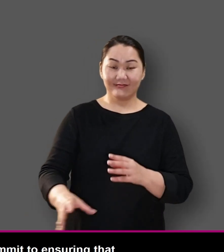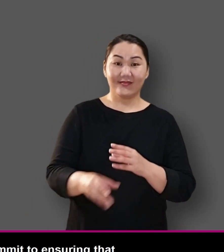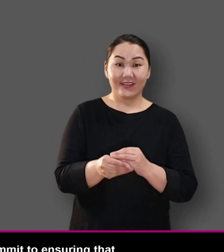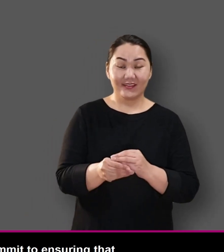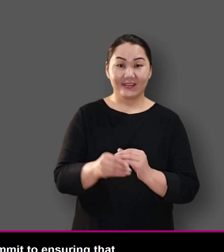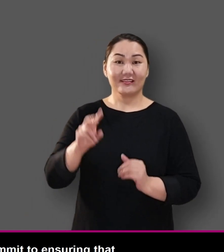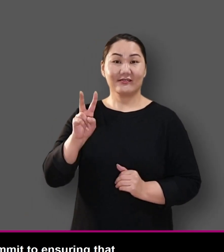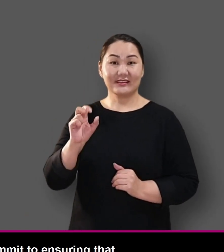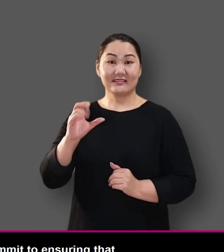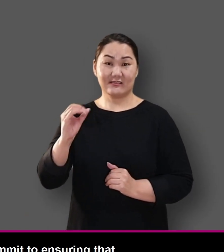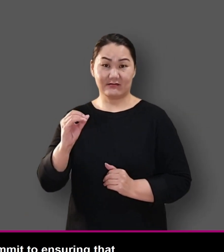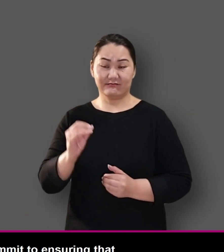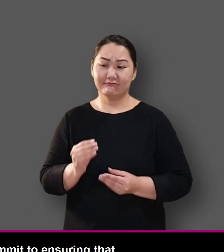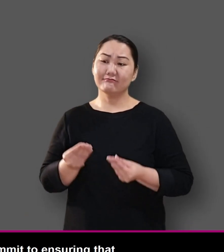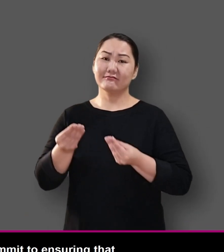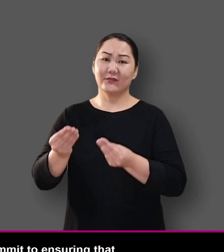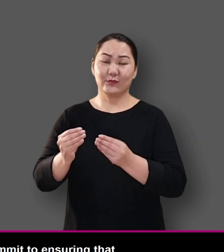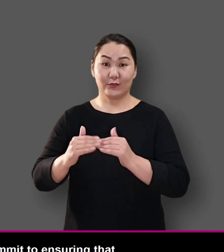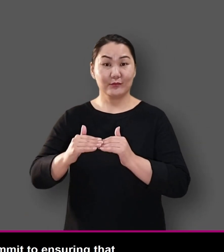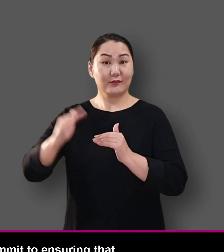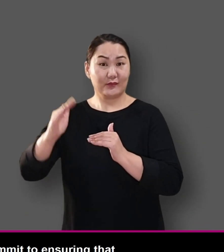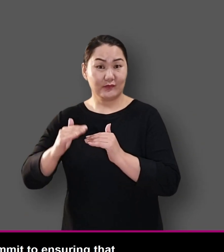We will also commit to ensuring that